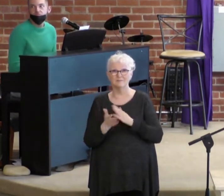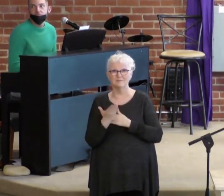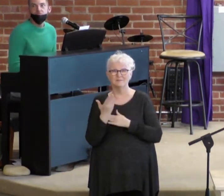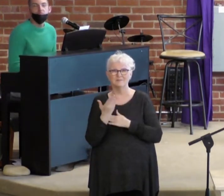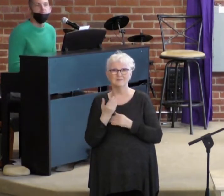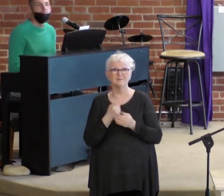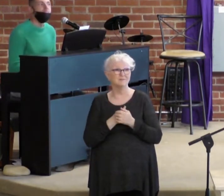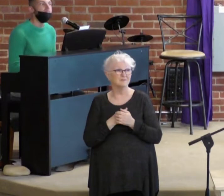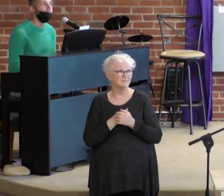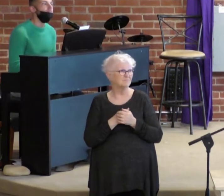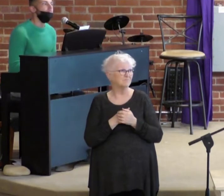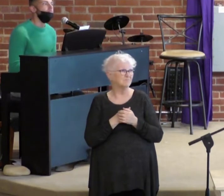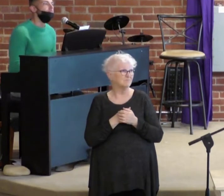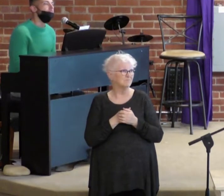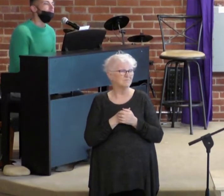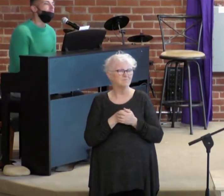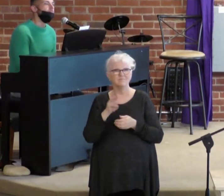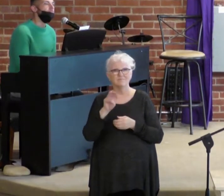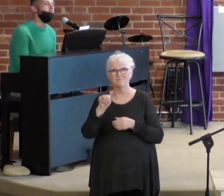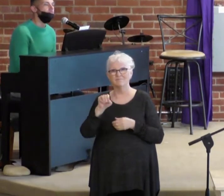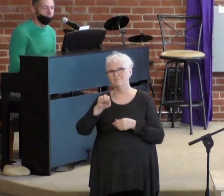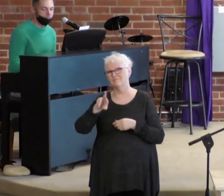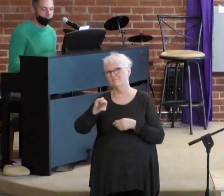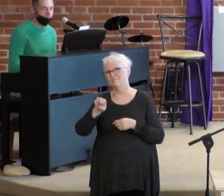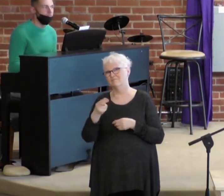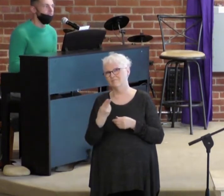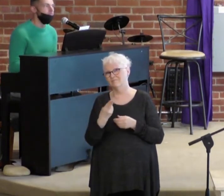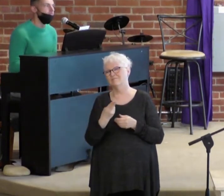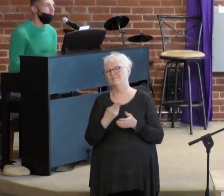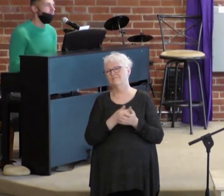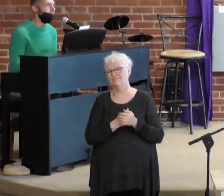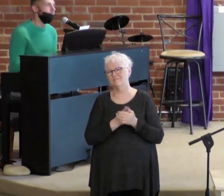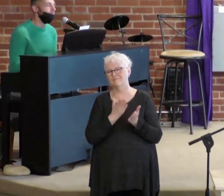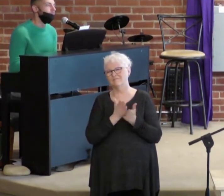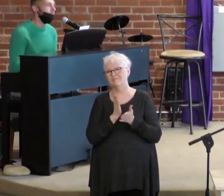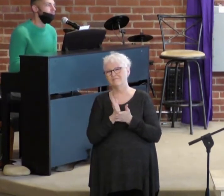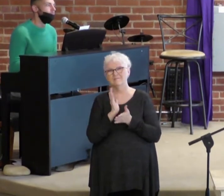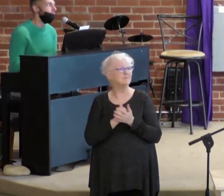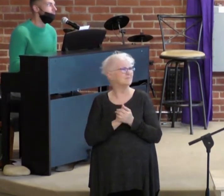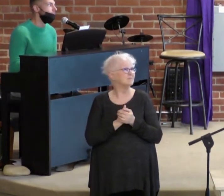snow? And it's March, okay? So